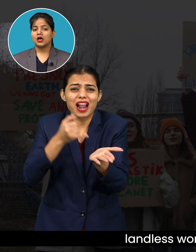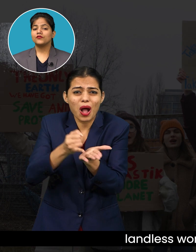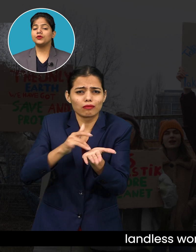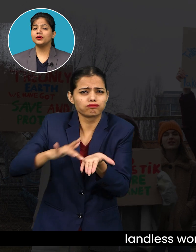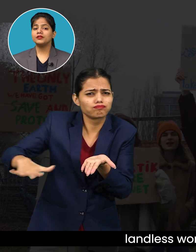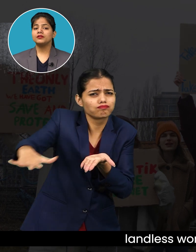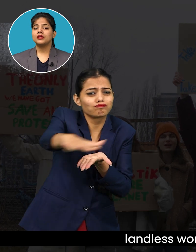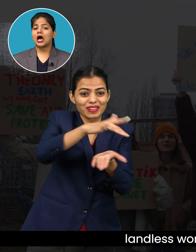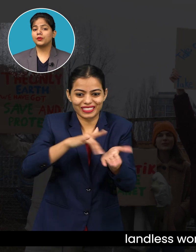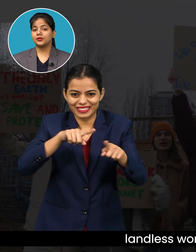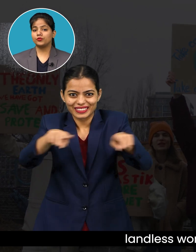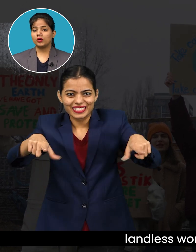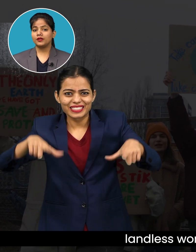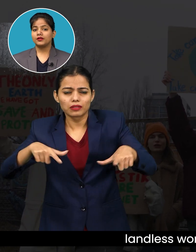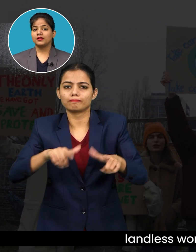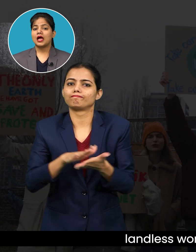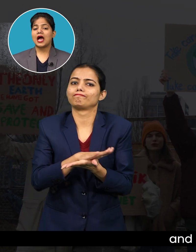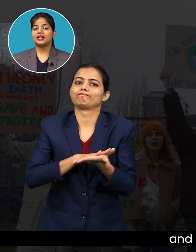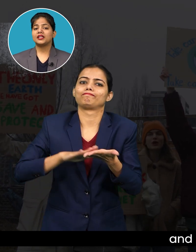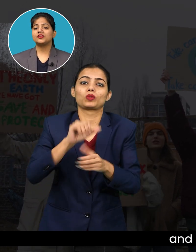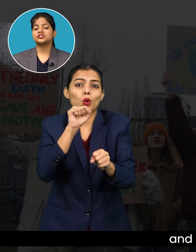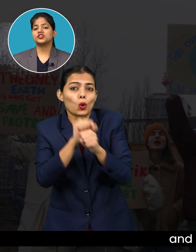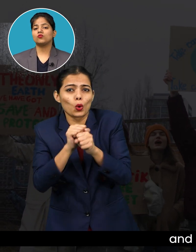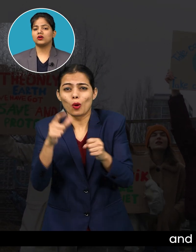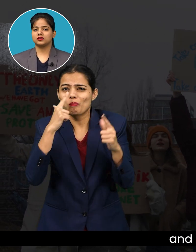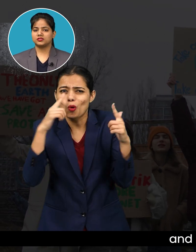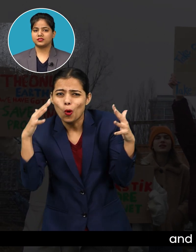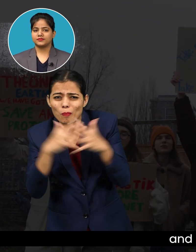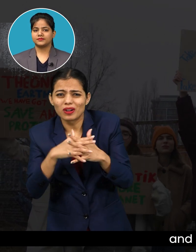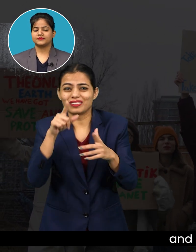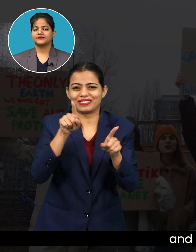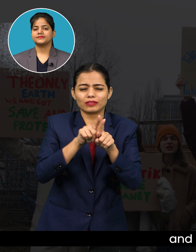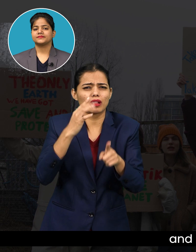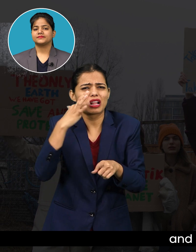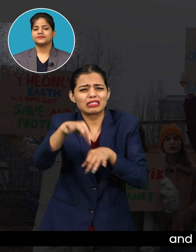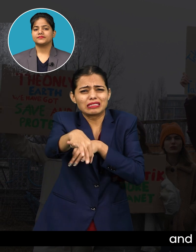workers, women, urban poor, and industrial workers.